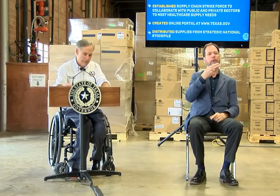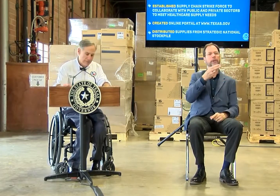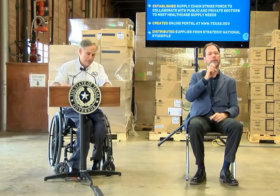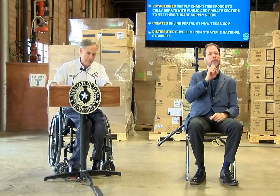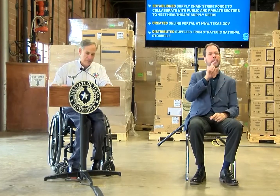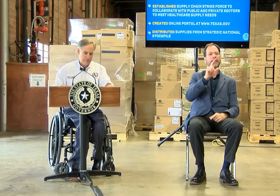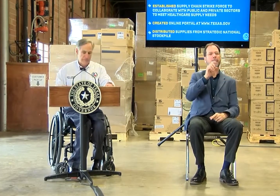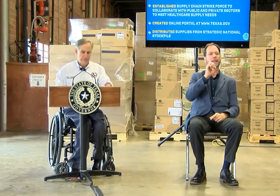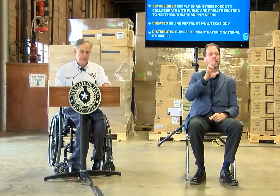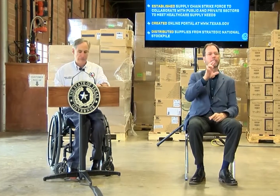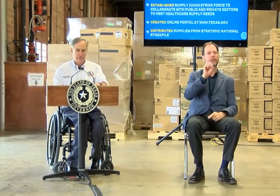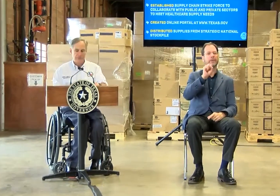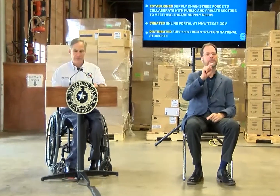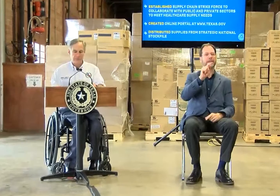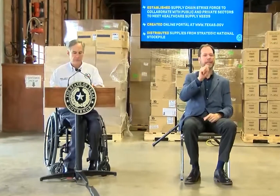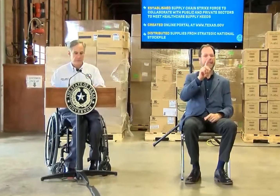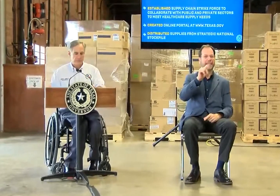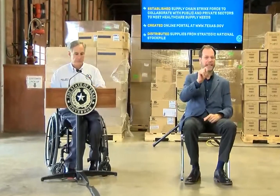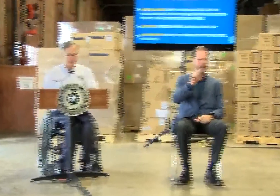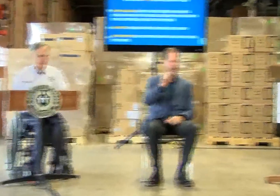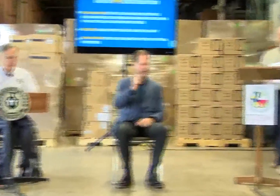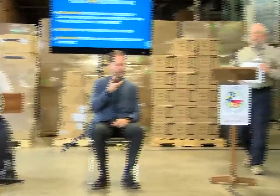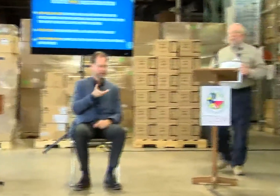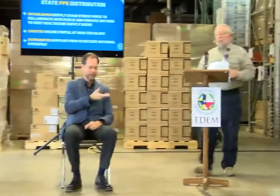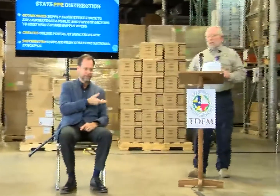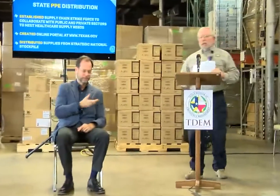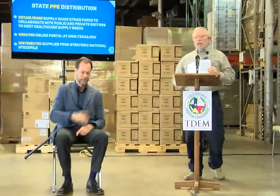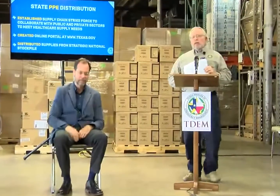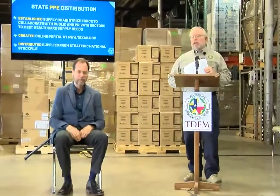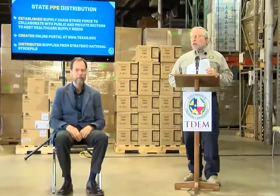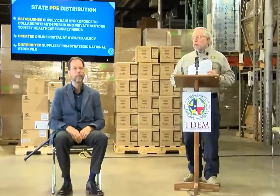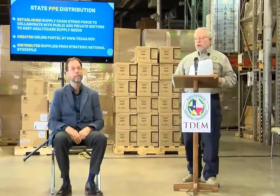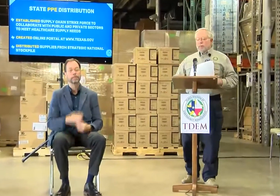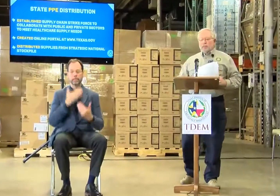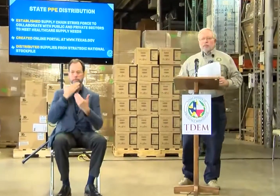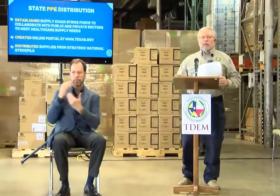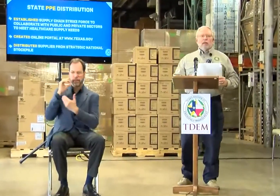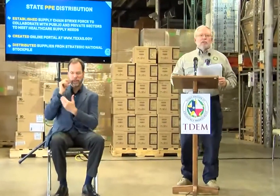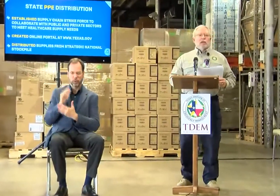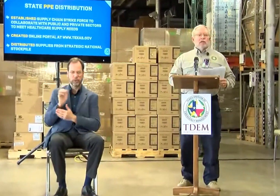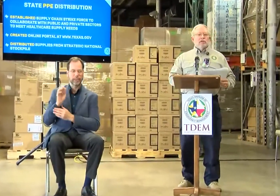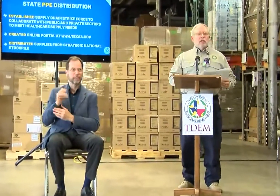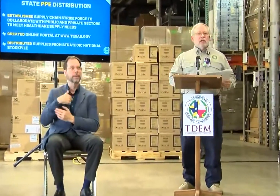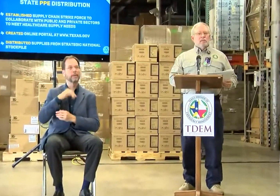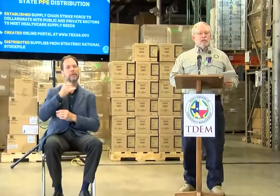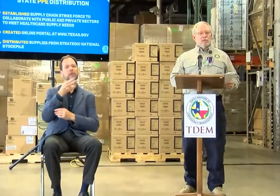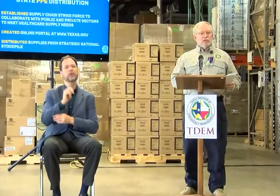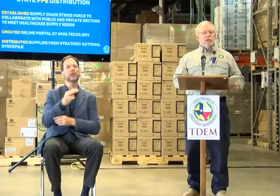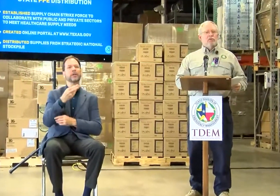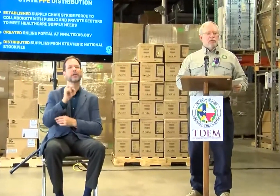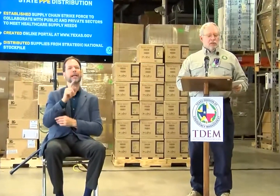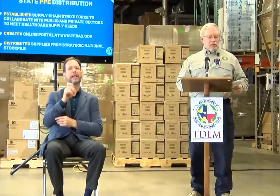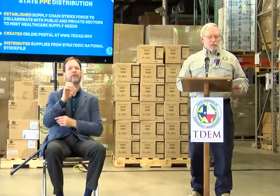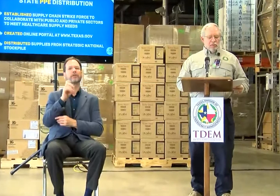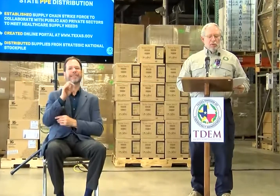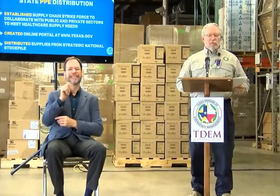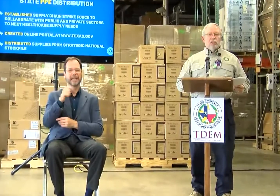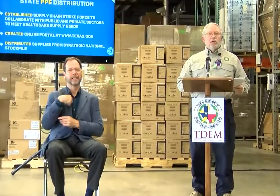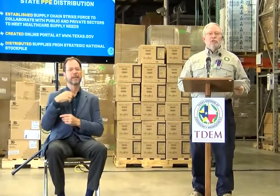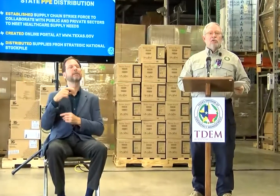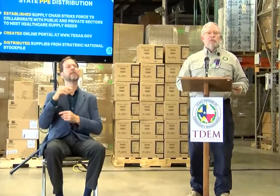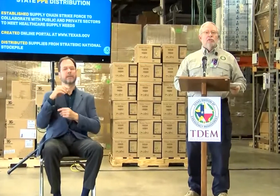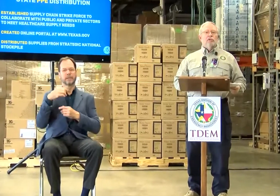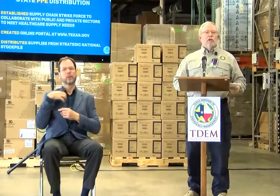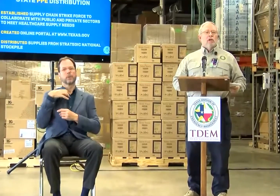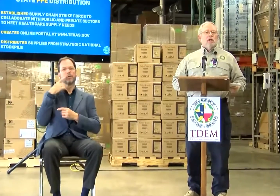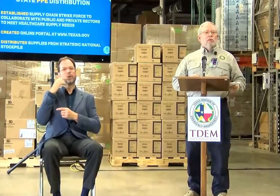Hellerstedt. Thank you, Governor Abbott. I'm John Hellerstedt. I'm the Commissioner for the Texas Department of State